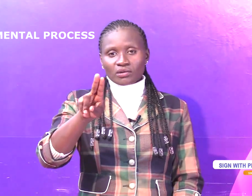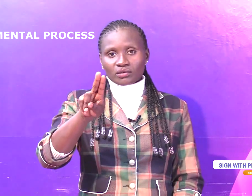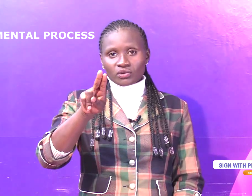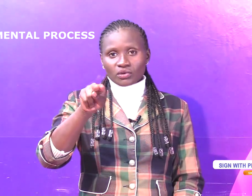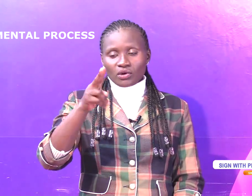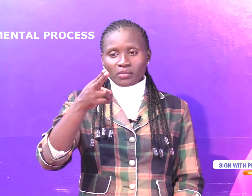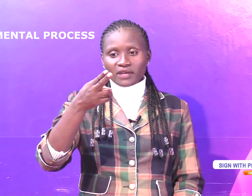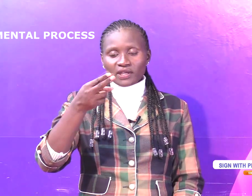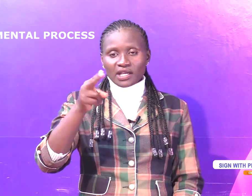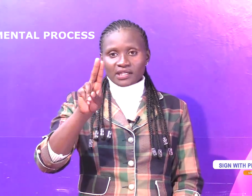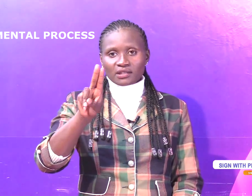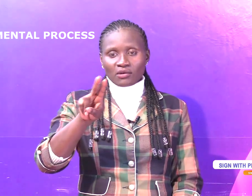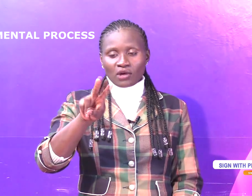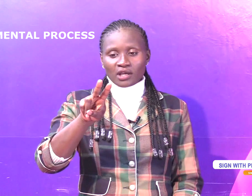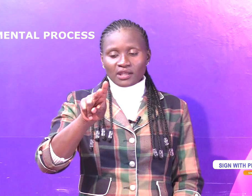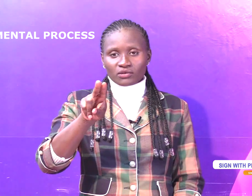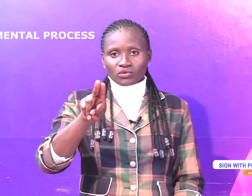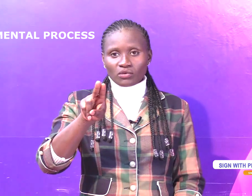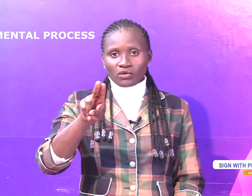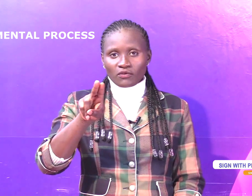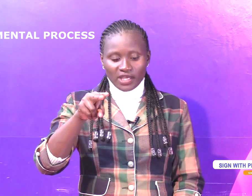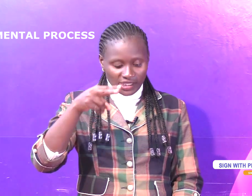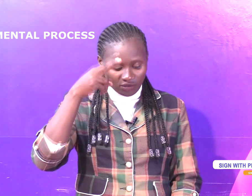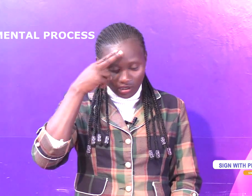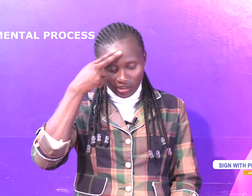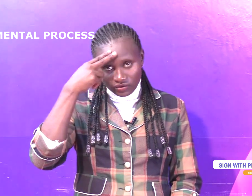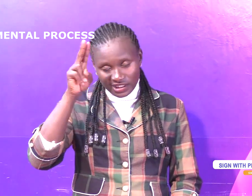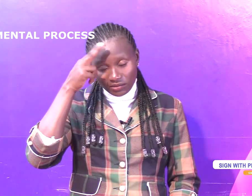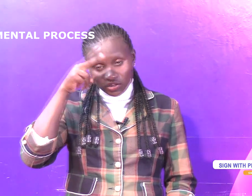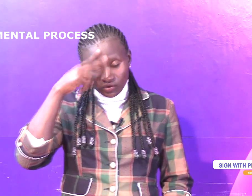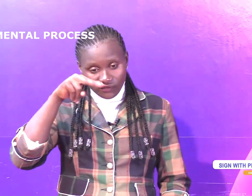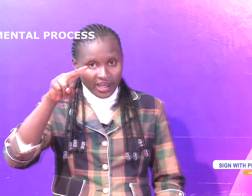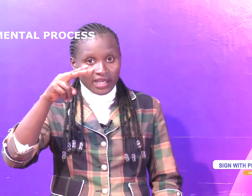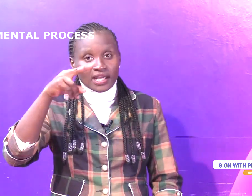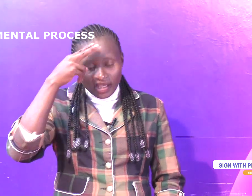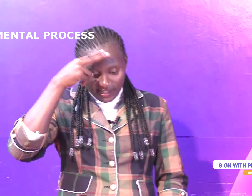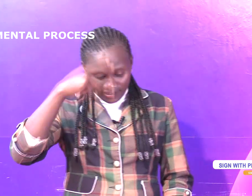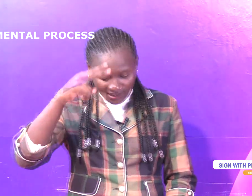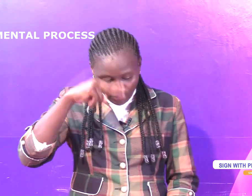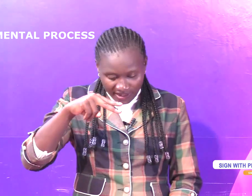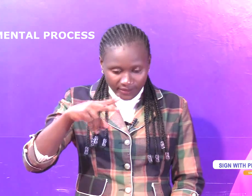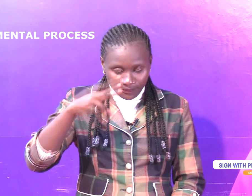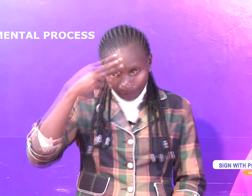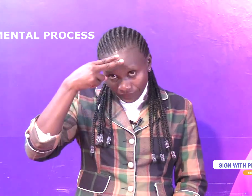to open fingers, the two fingers, or you just tap it on your forehead, suspect,